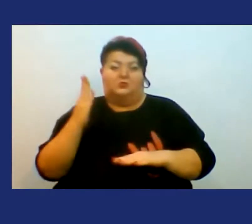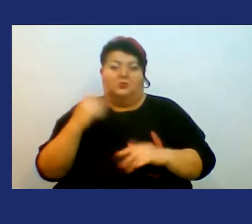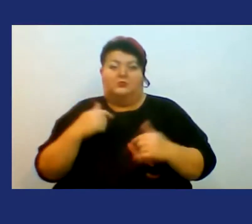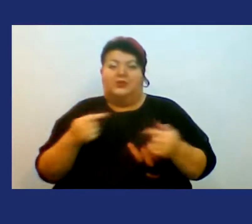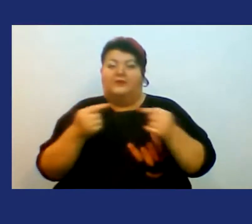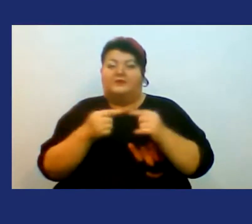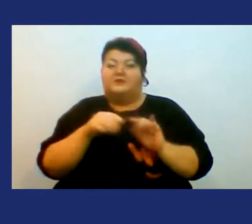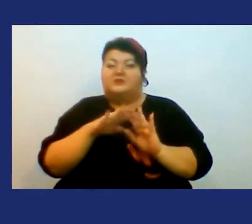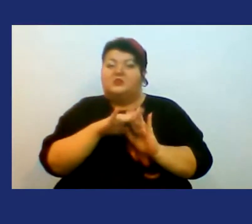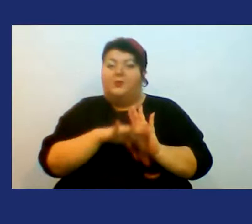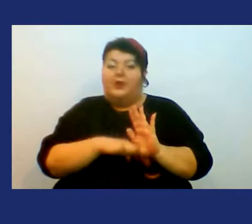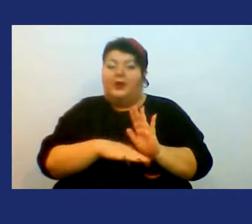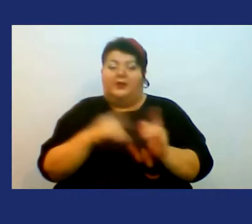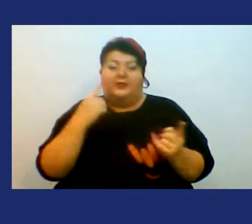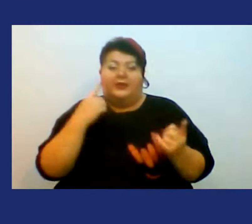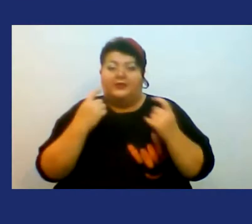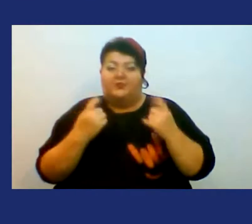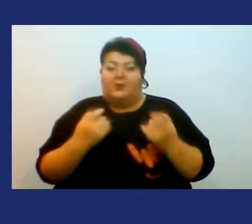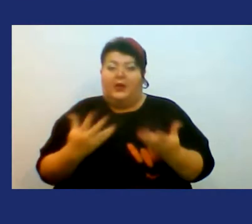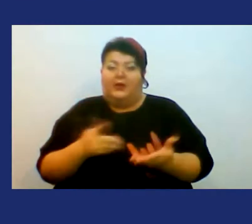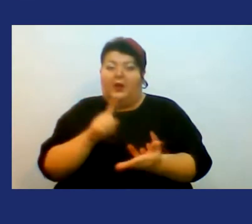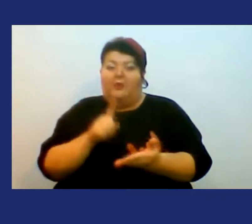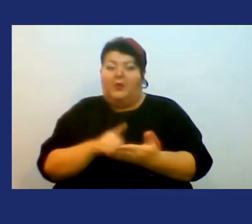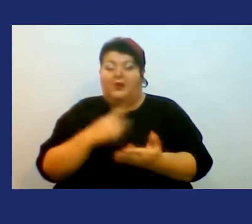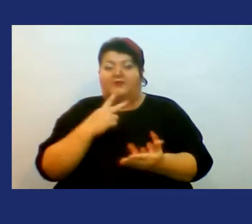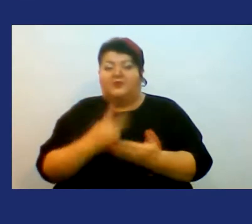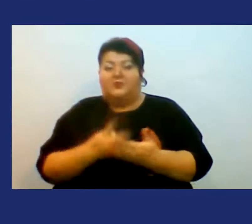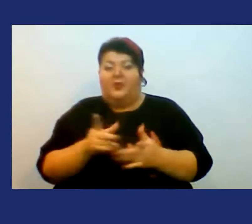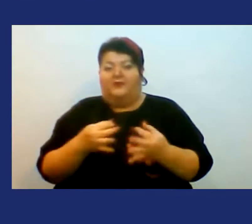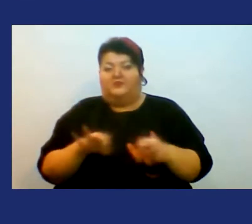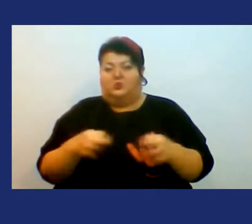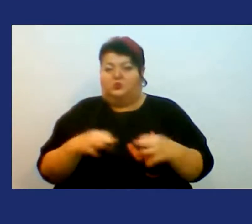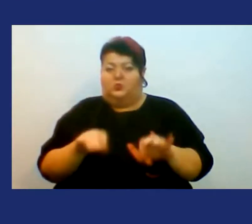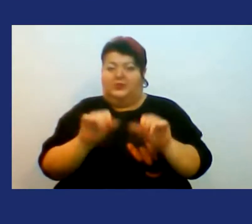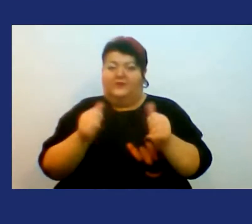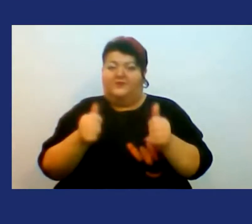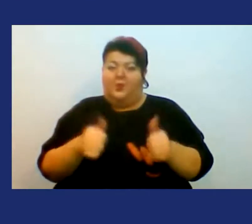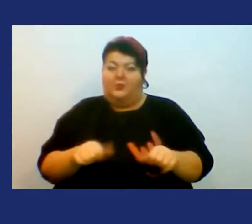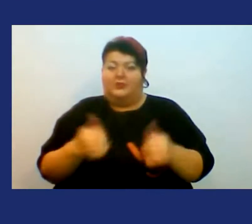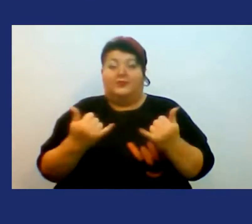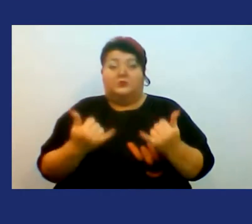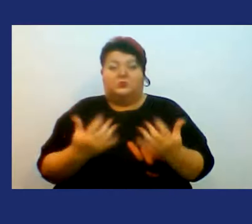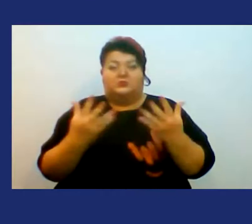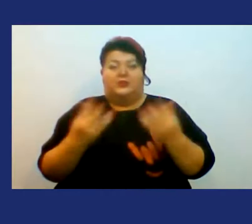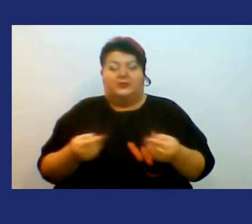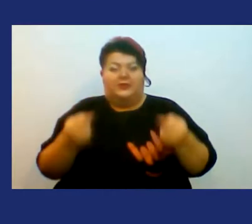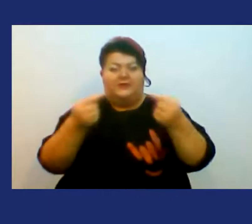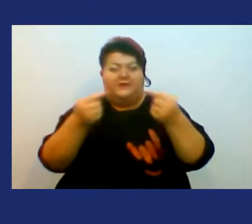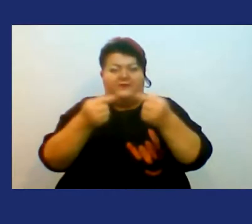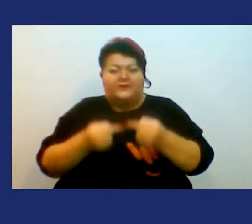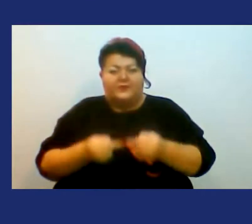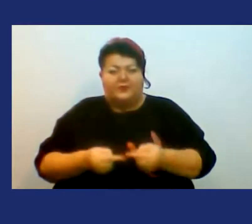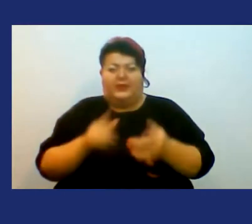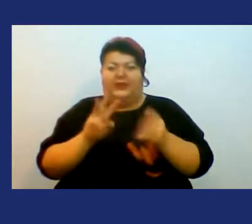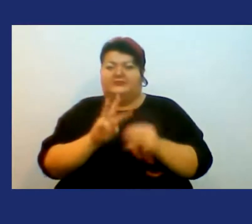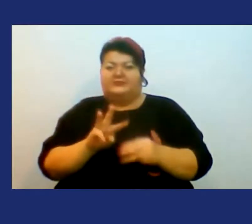which properly regulate the information support procedures, namely what type of